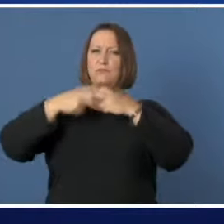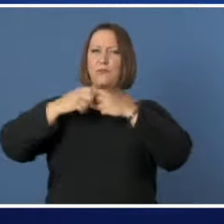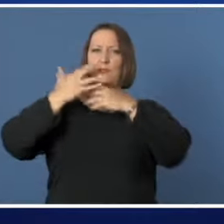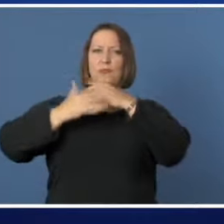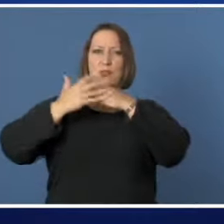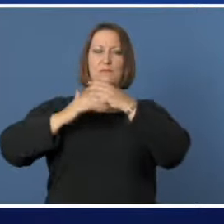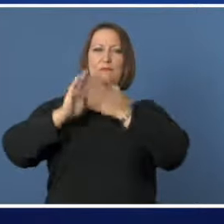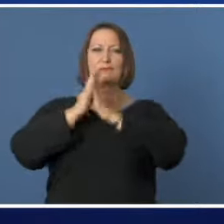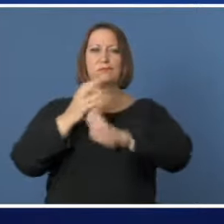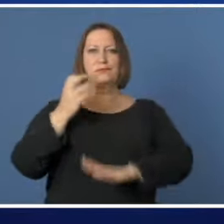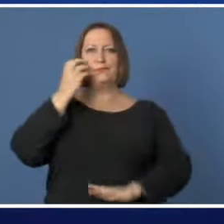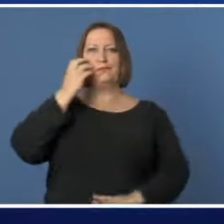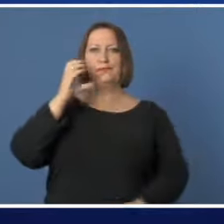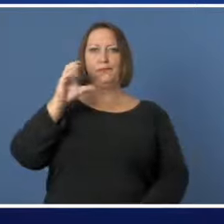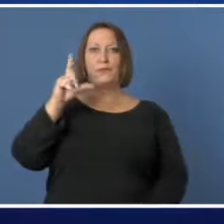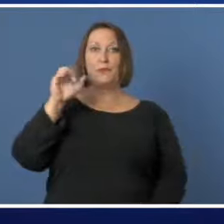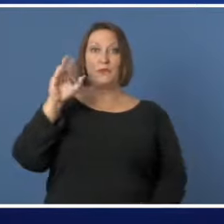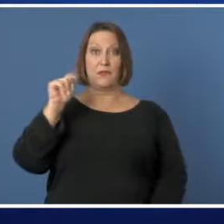clotting problems